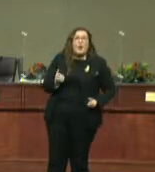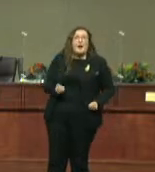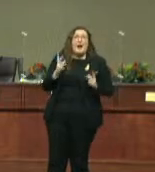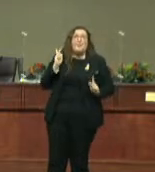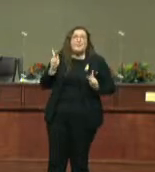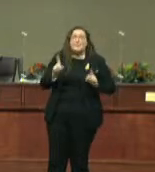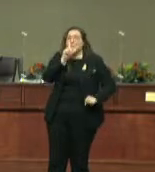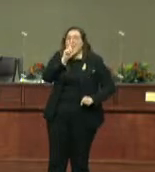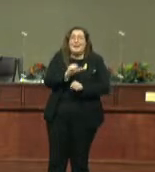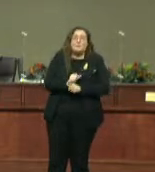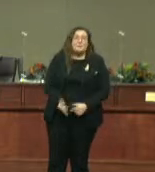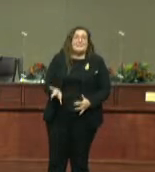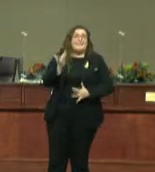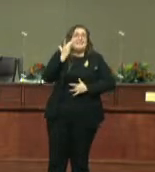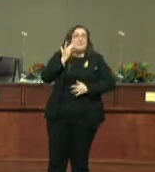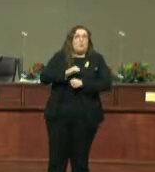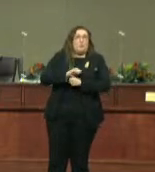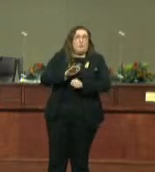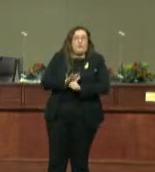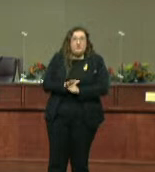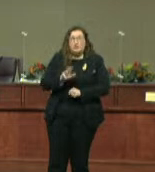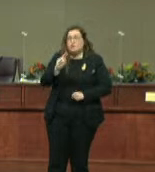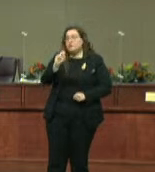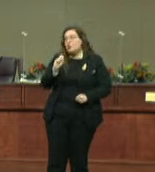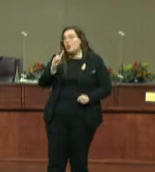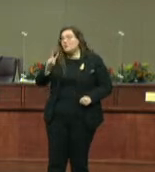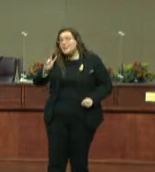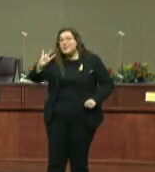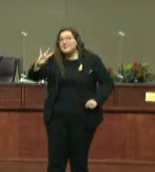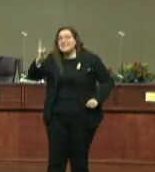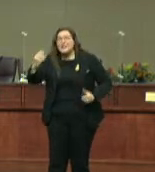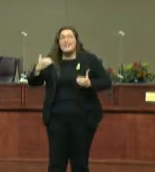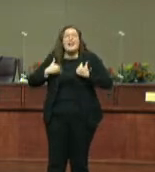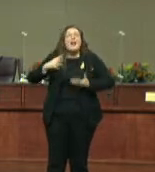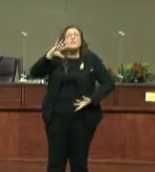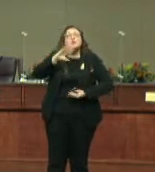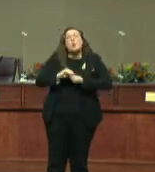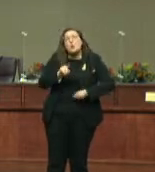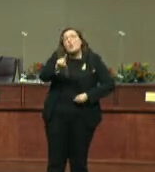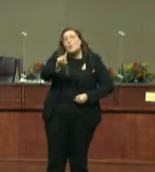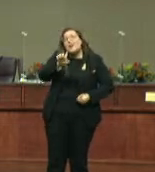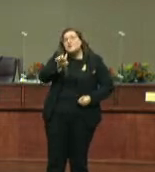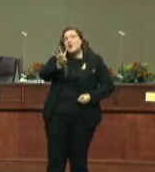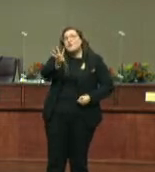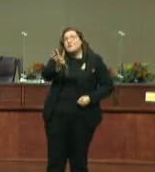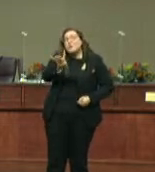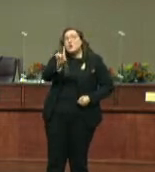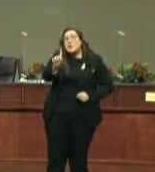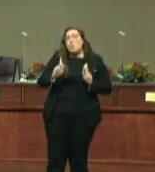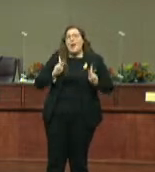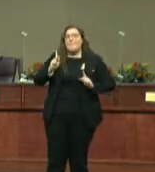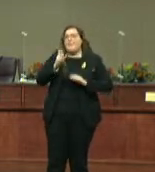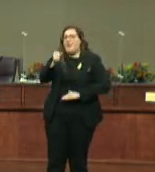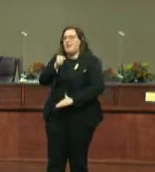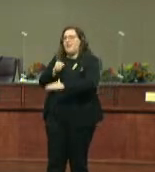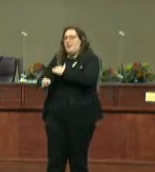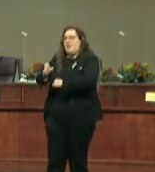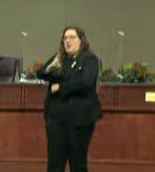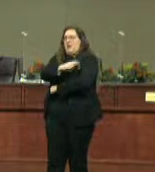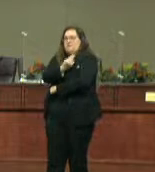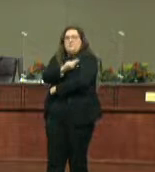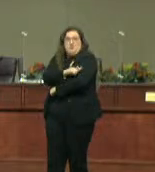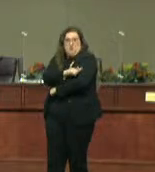7th of November, there were in our county 141 residents hospitalized for